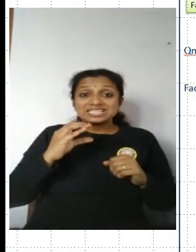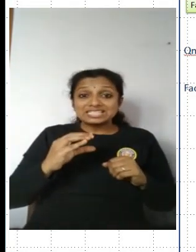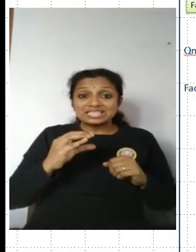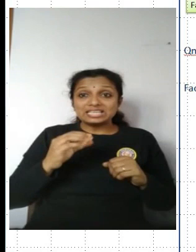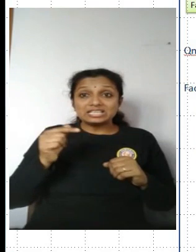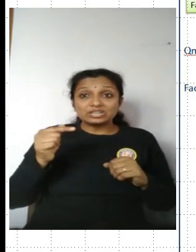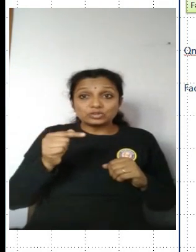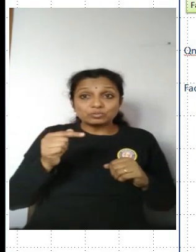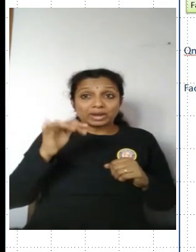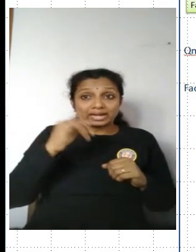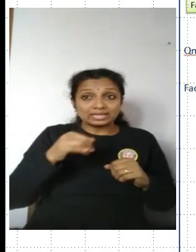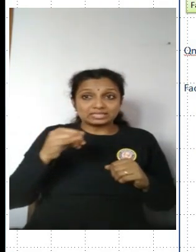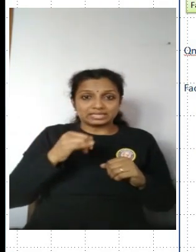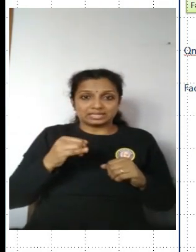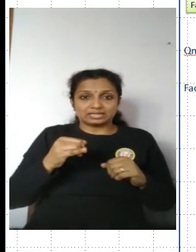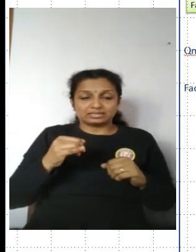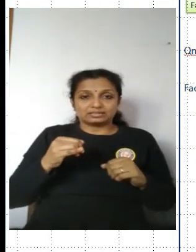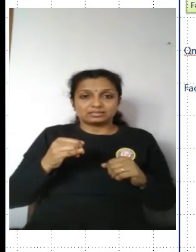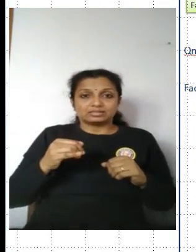Compare this with